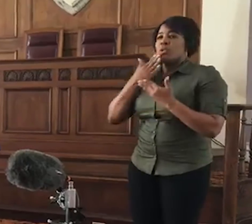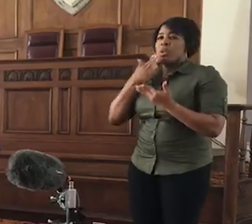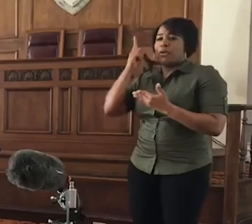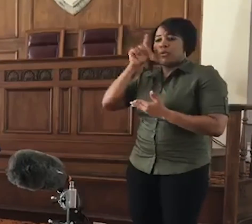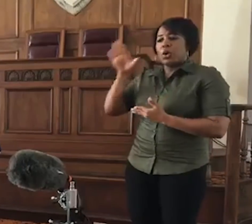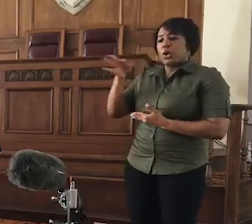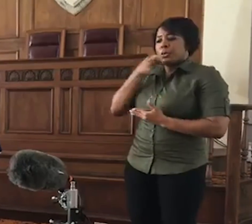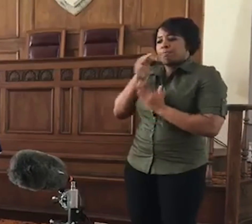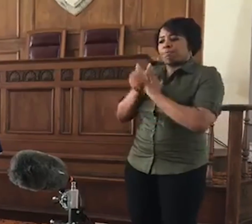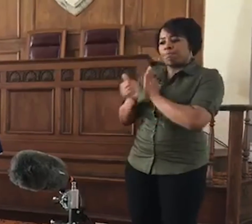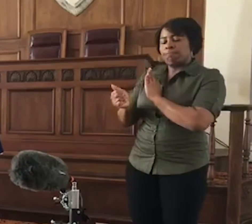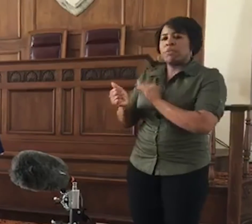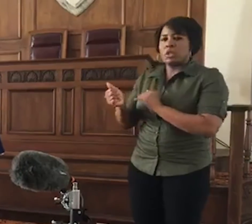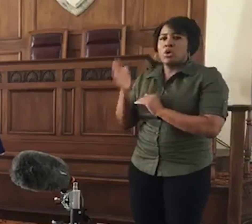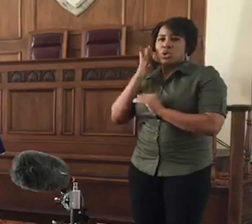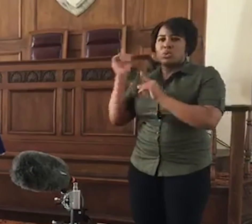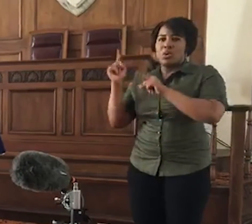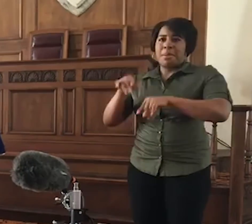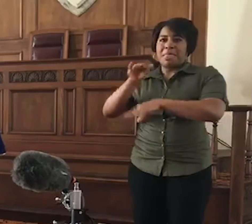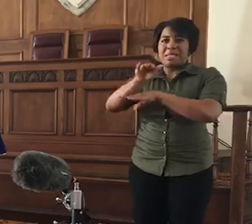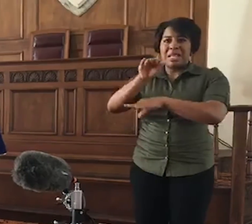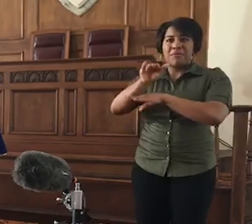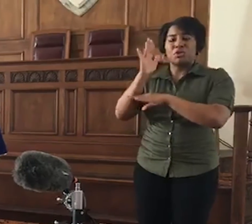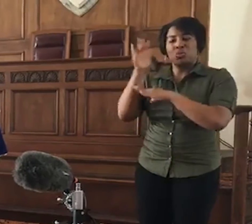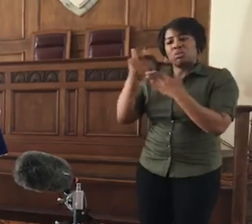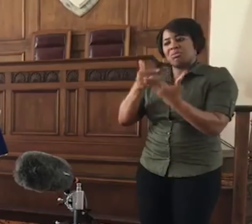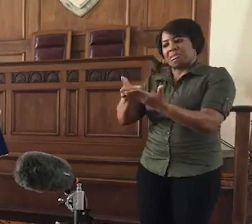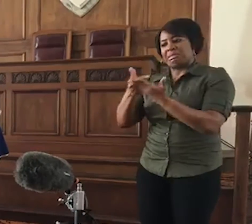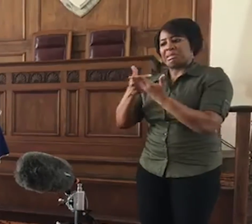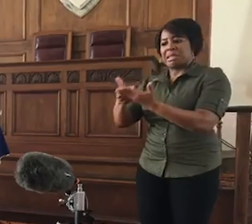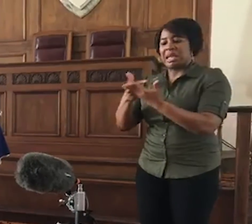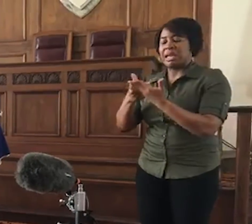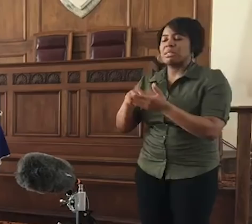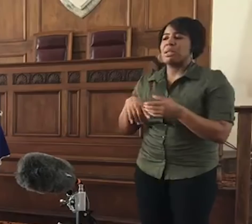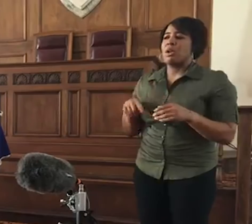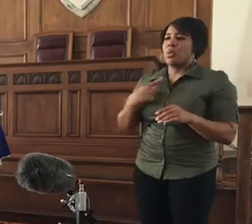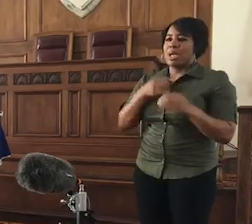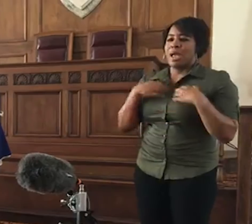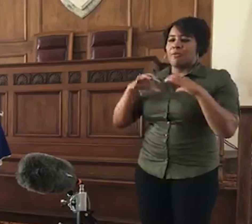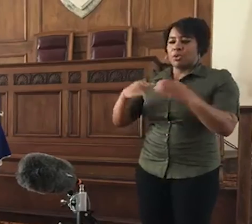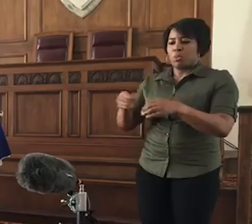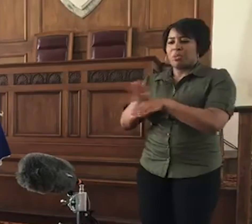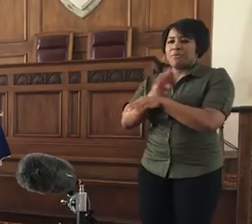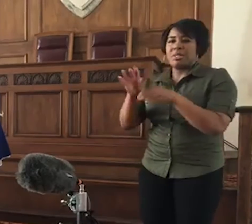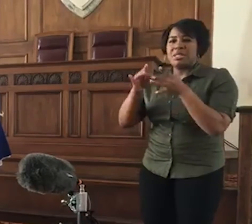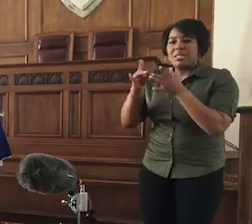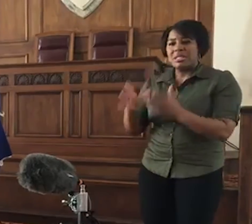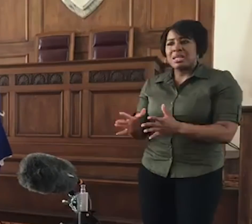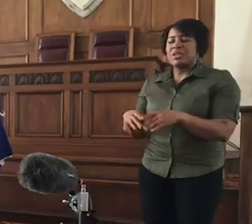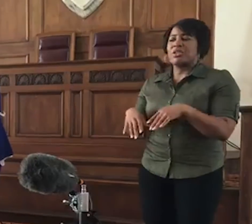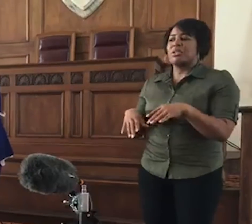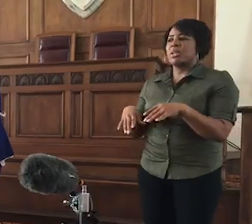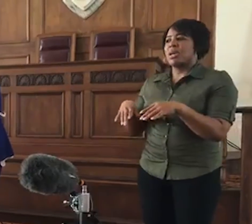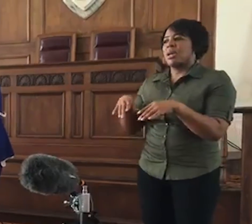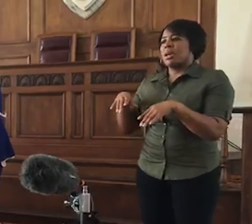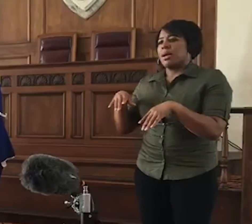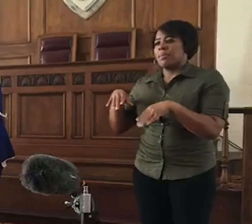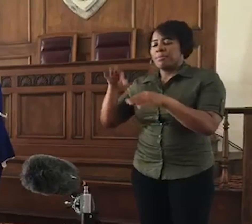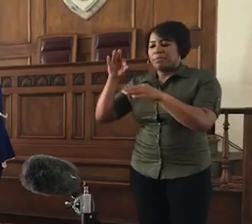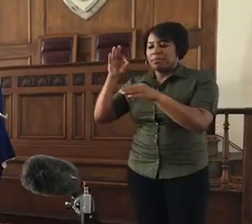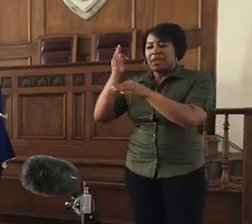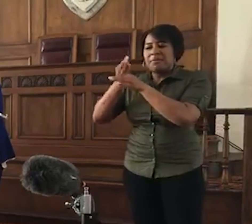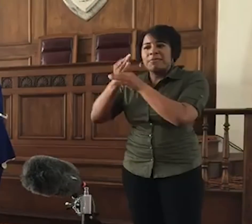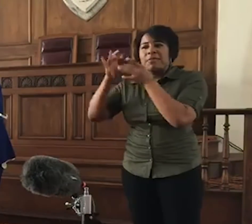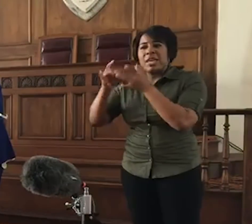coming to share with us this afternoon, and we'll pull together a group of business leaders and faith leaders and health